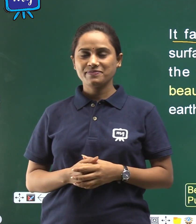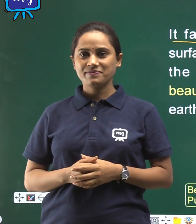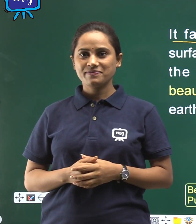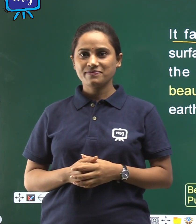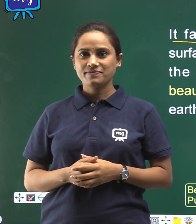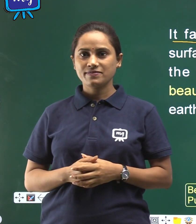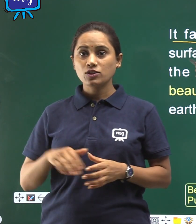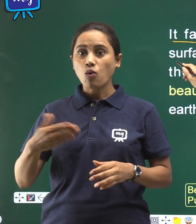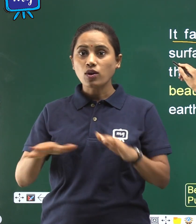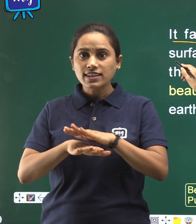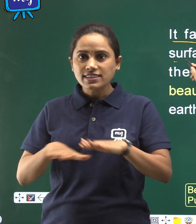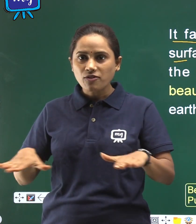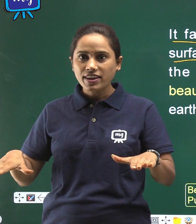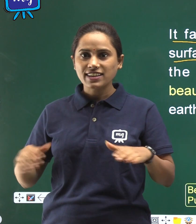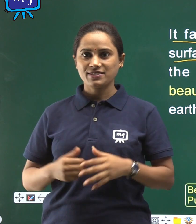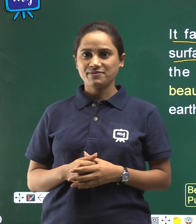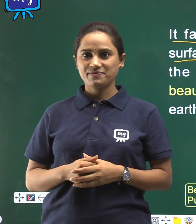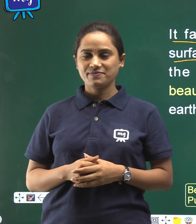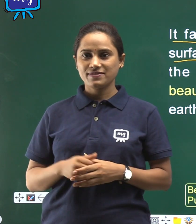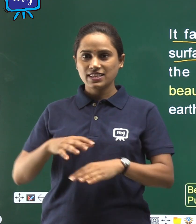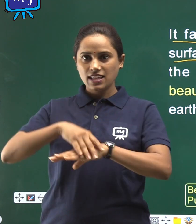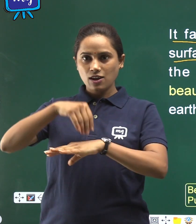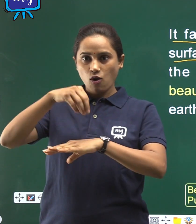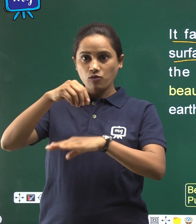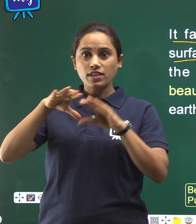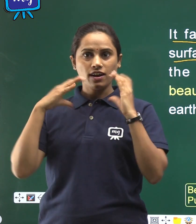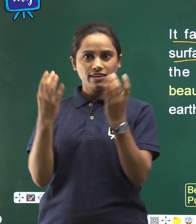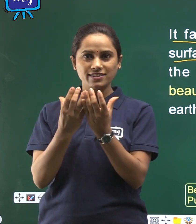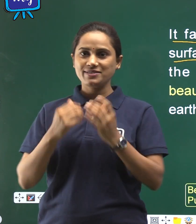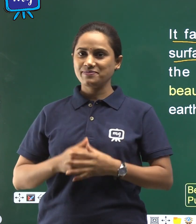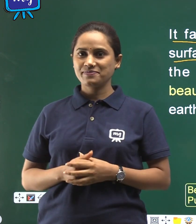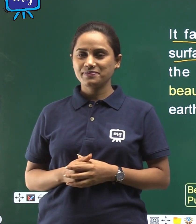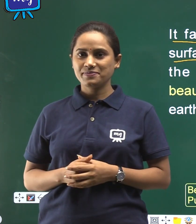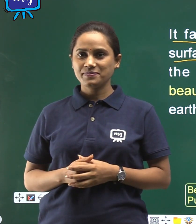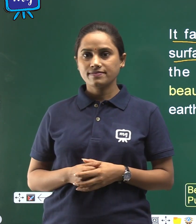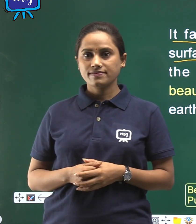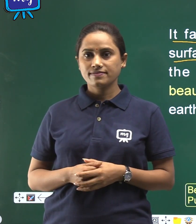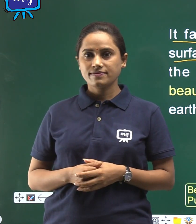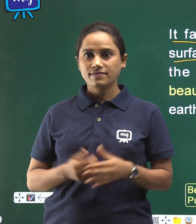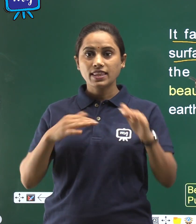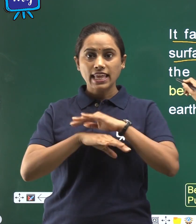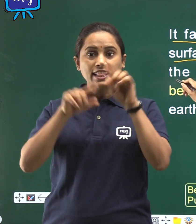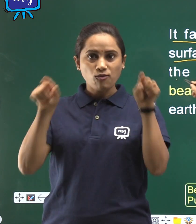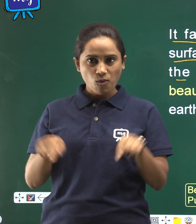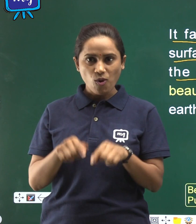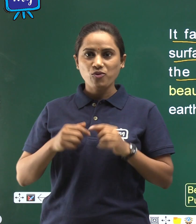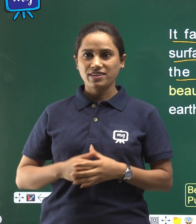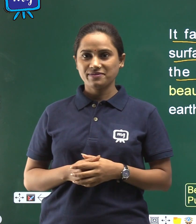on the surface of the earth in the form